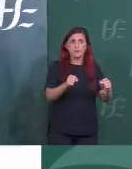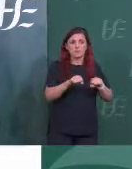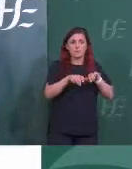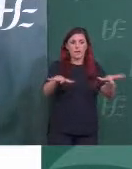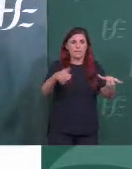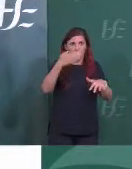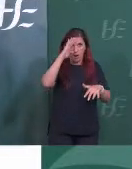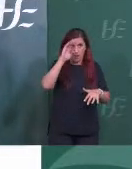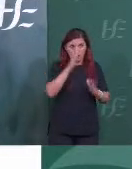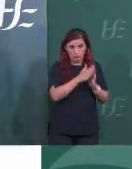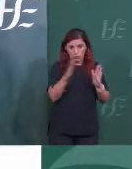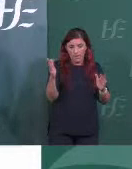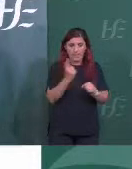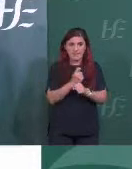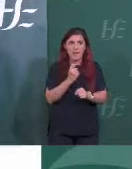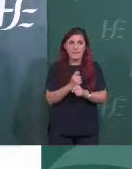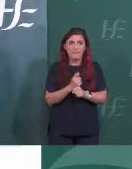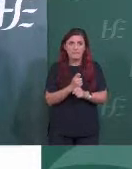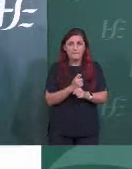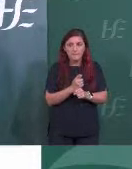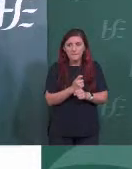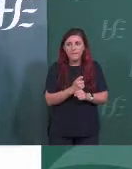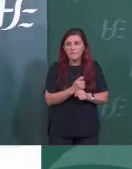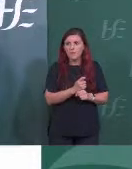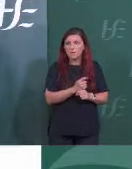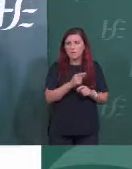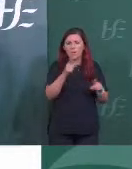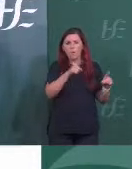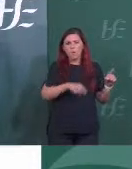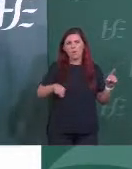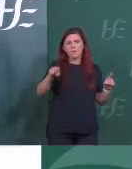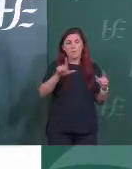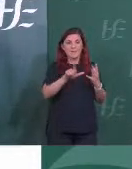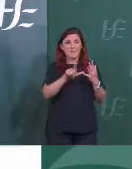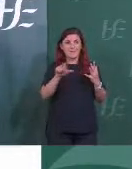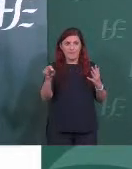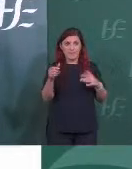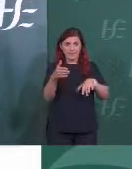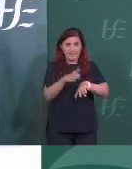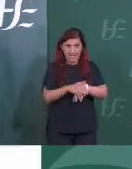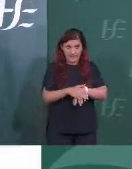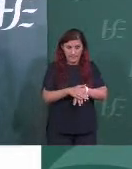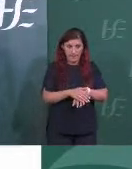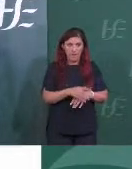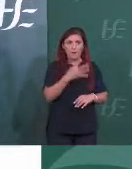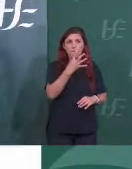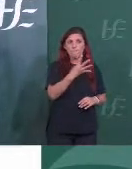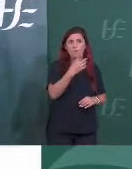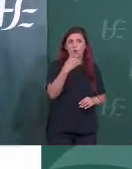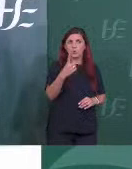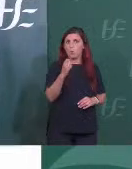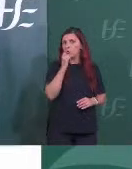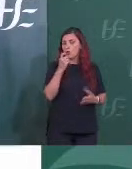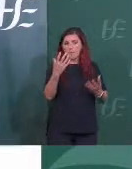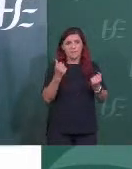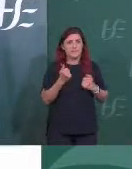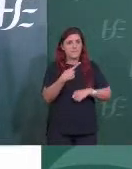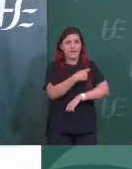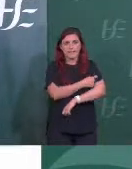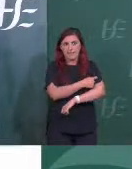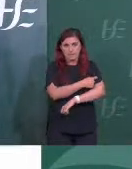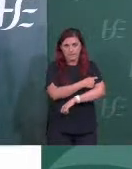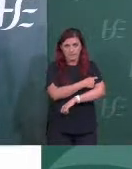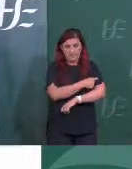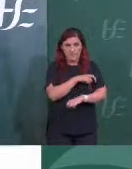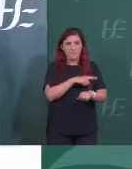it wasn't steady state Delta throughout this time. Of those 70 deaths, 41 were unvaccinated individuals.